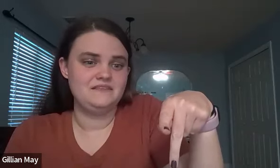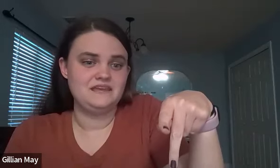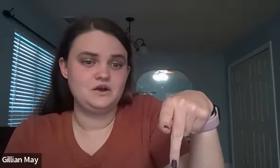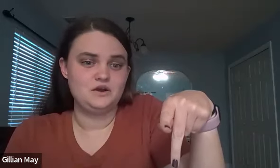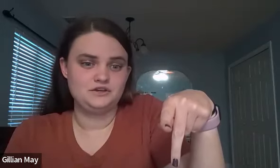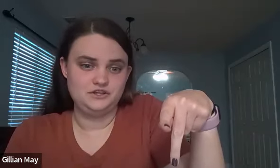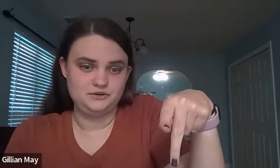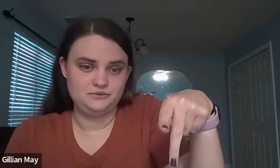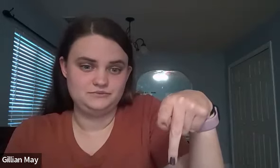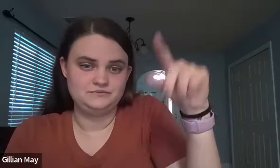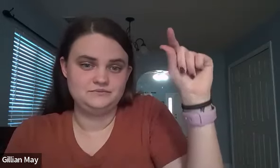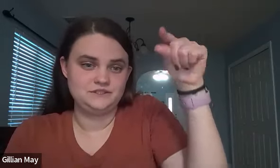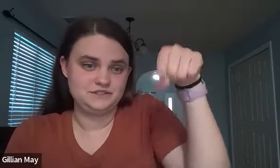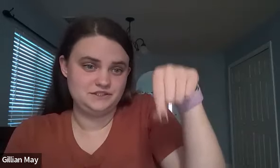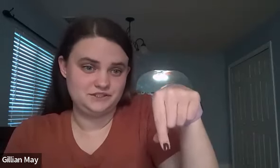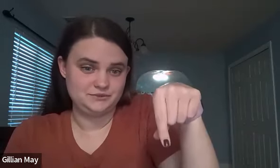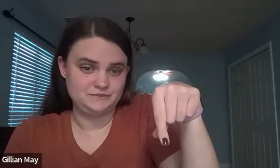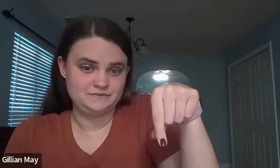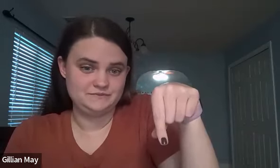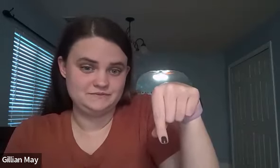then our Q. Q.